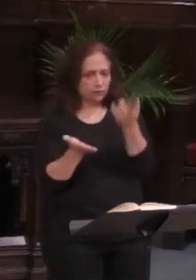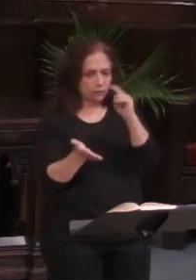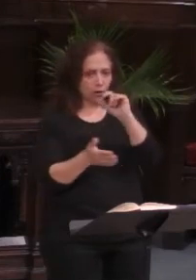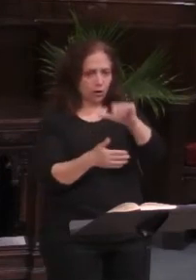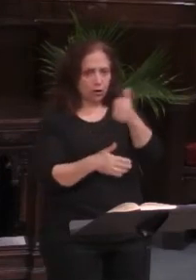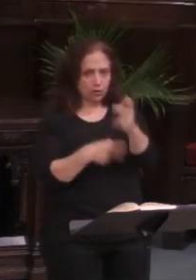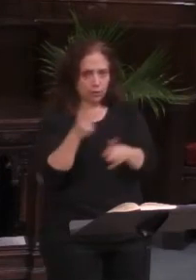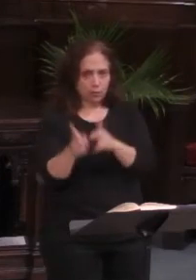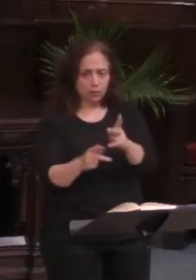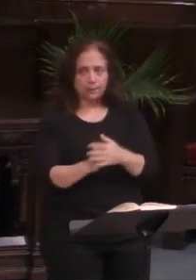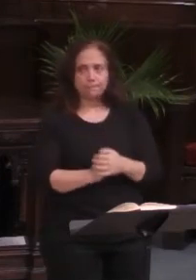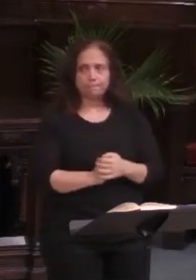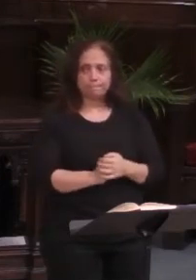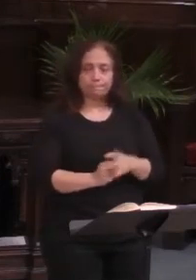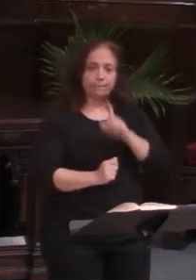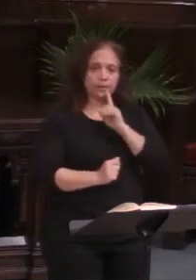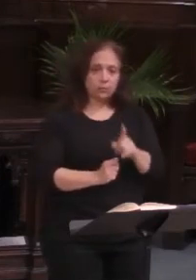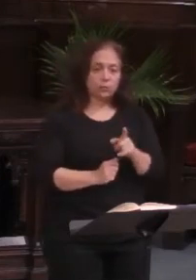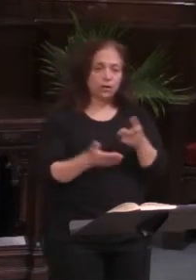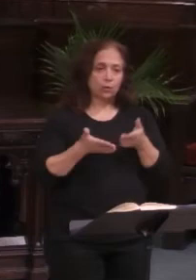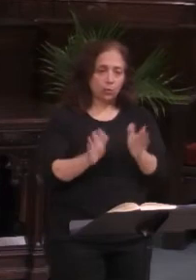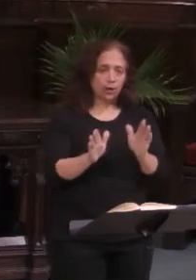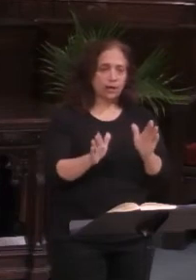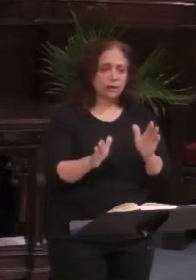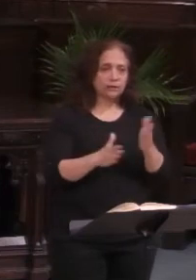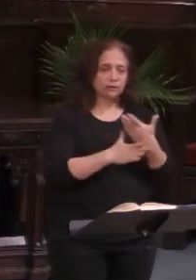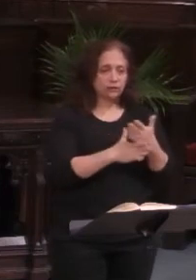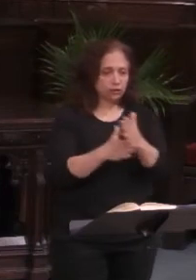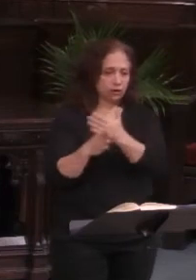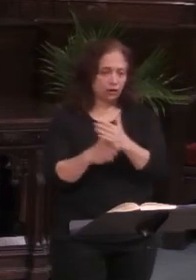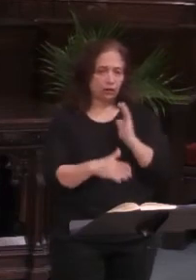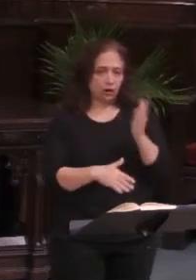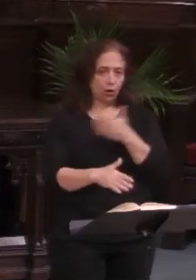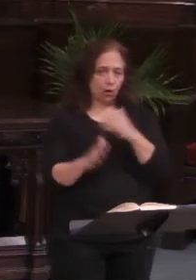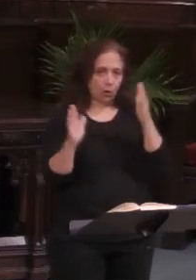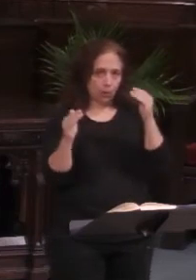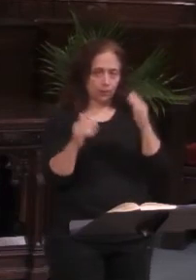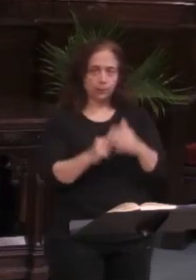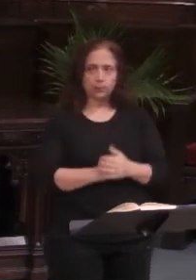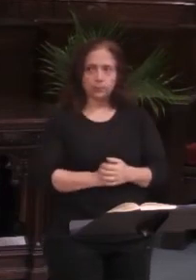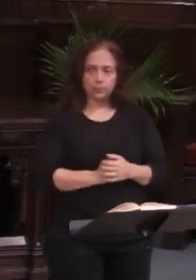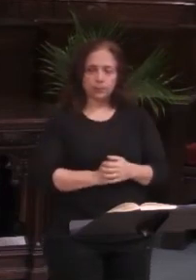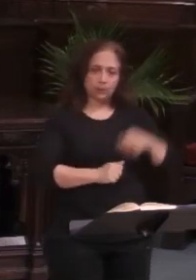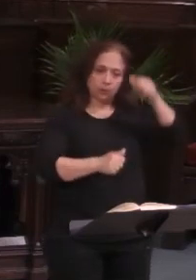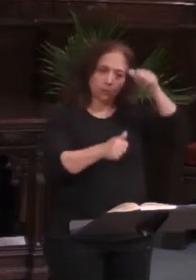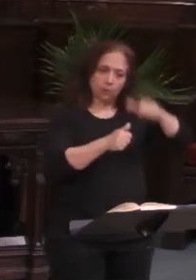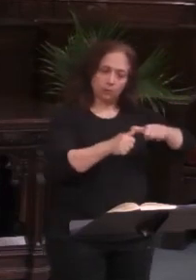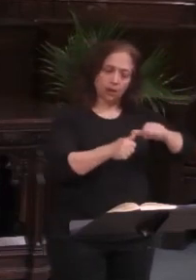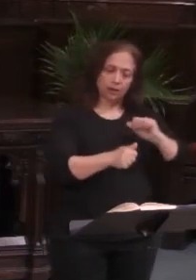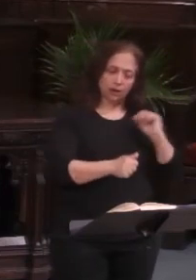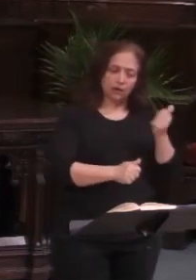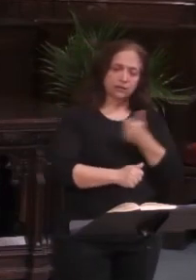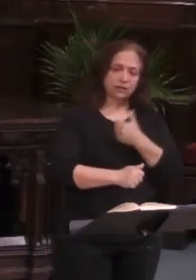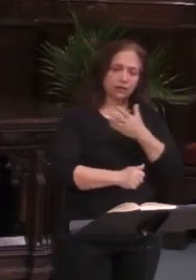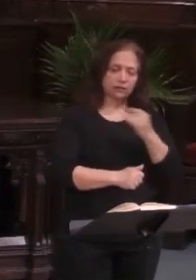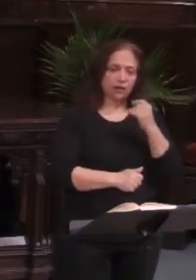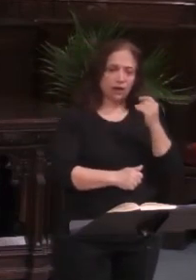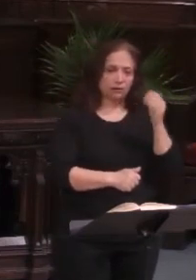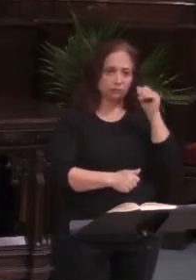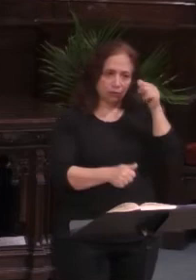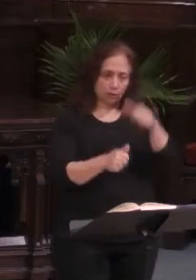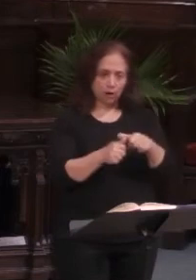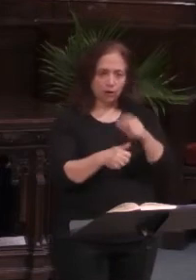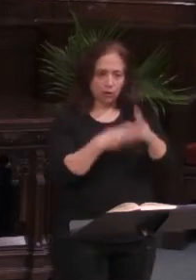others. Real ways of sharing our hope, reminding ourselves and the world